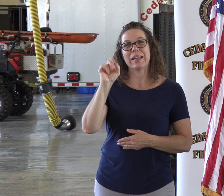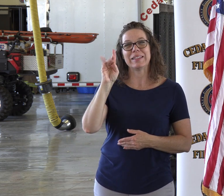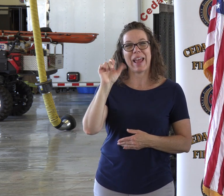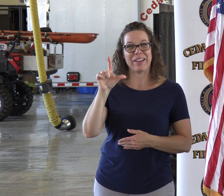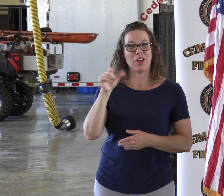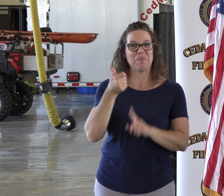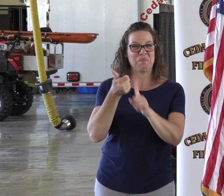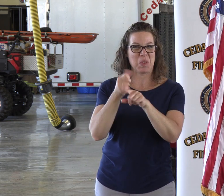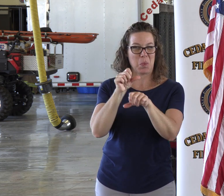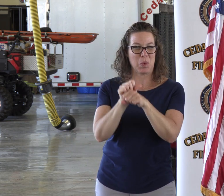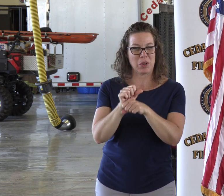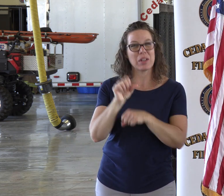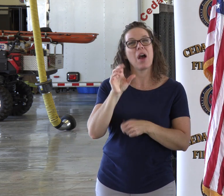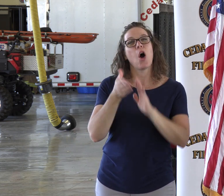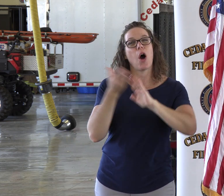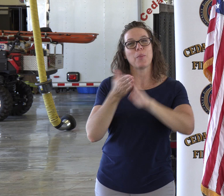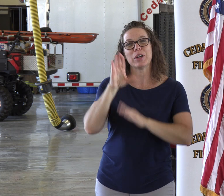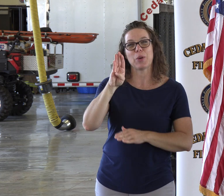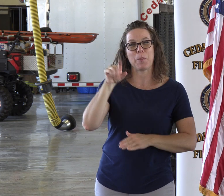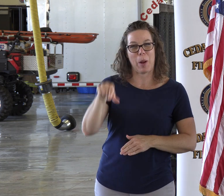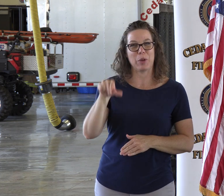from Operation Barbecue Relief.